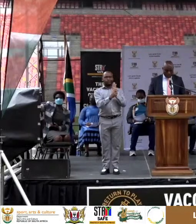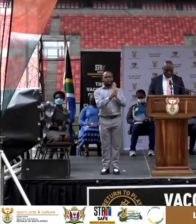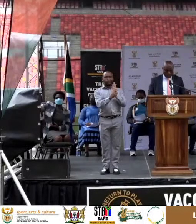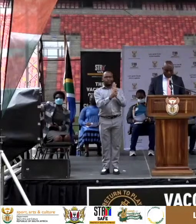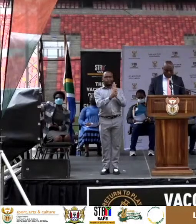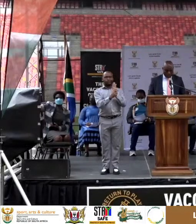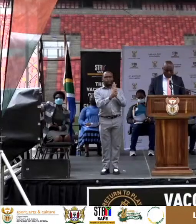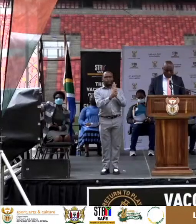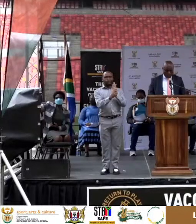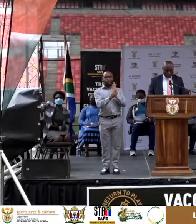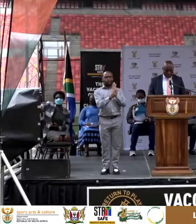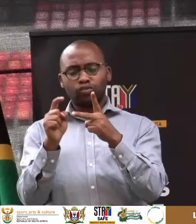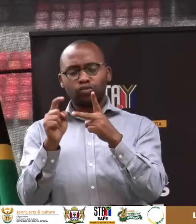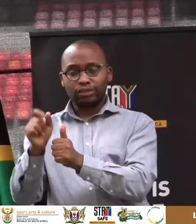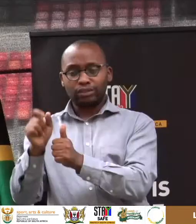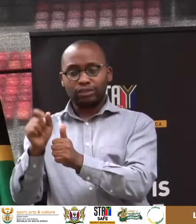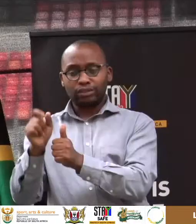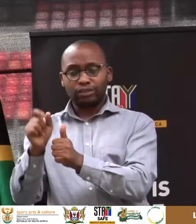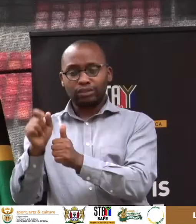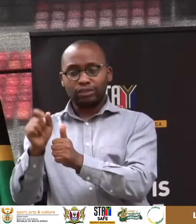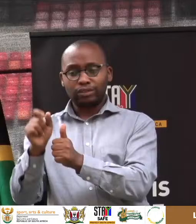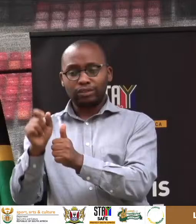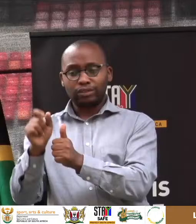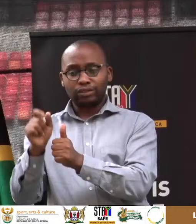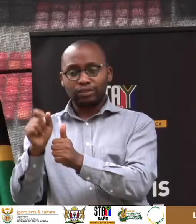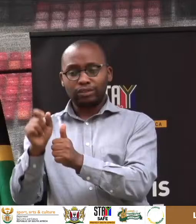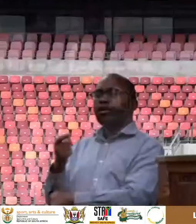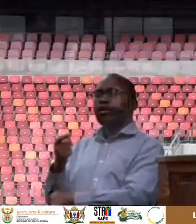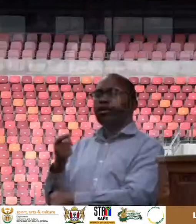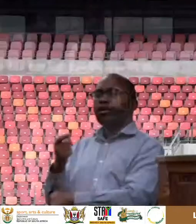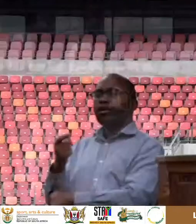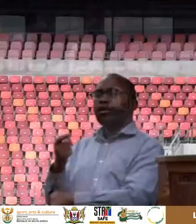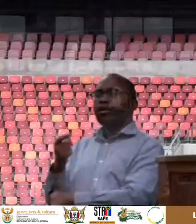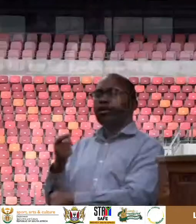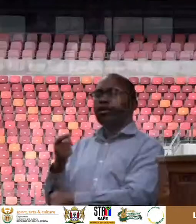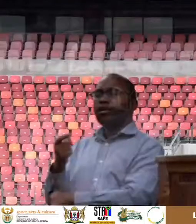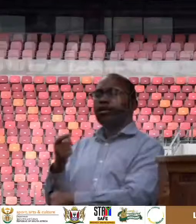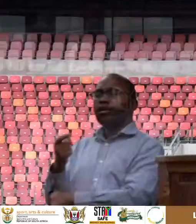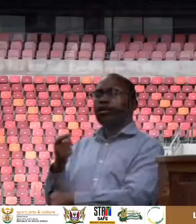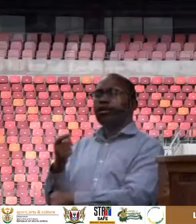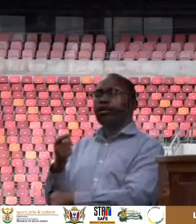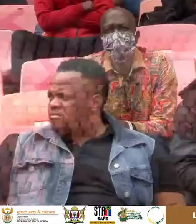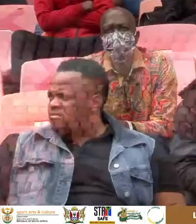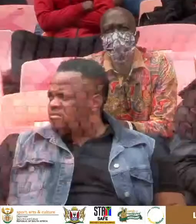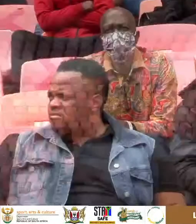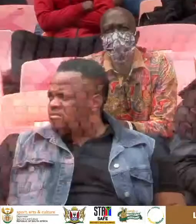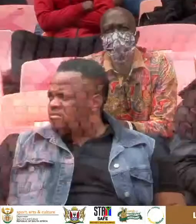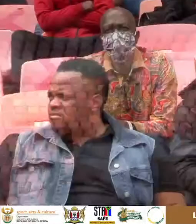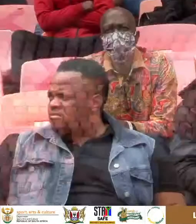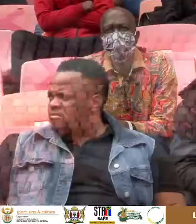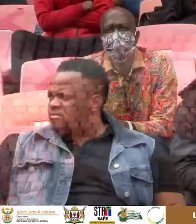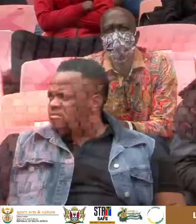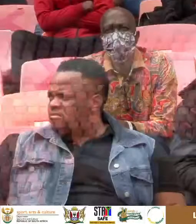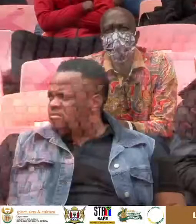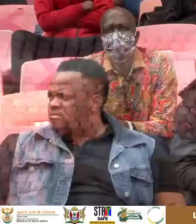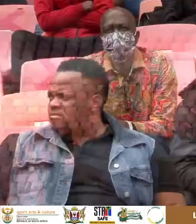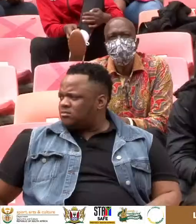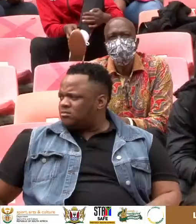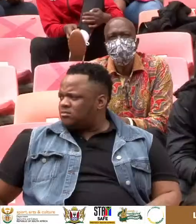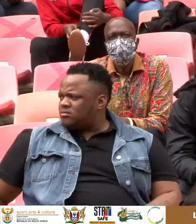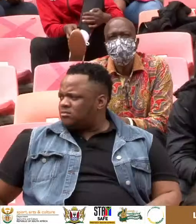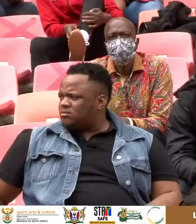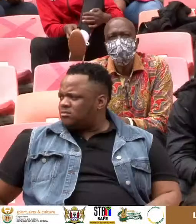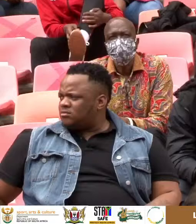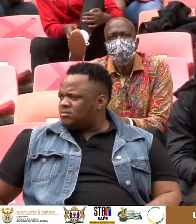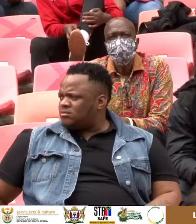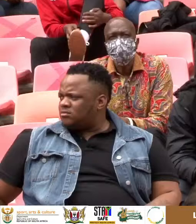komnye umuntu xa senza urhulumente avule amathuba obomi bethu avule ezoqoqosho ubomi bethu bubuyele